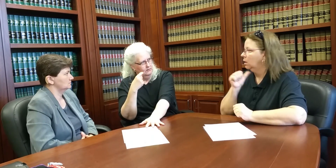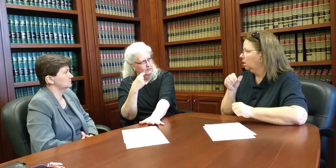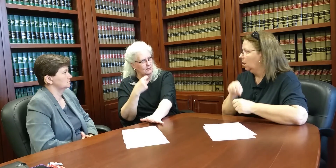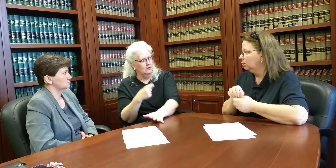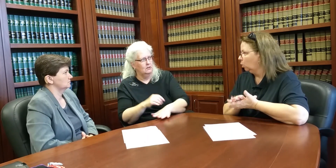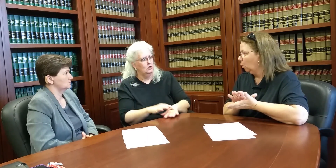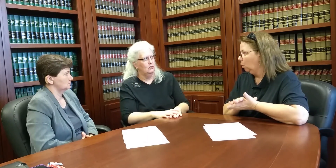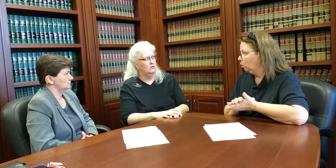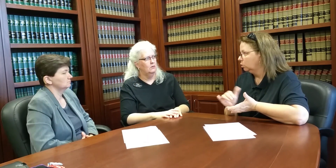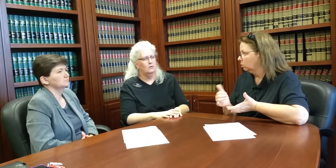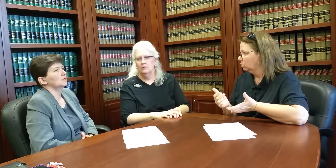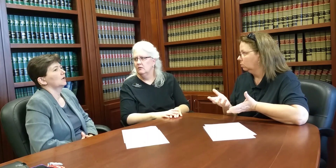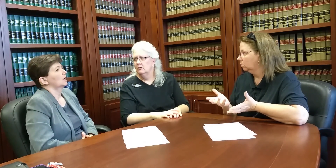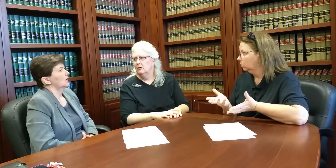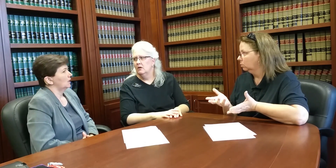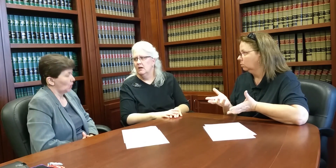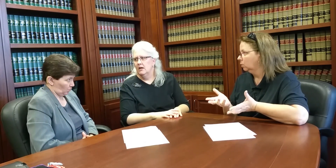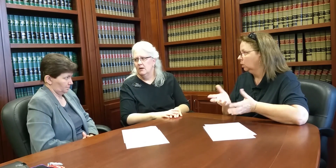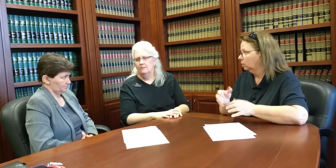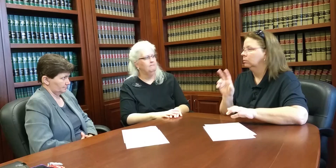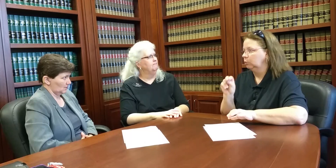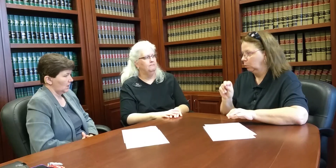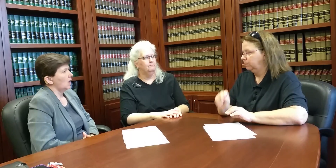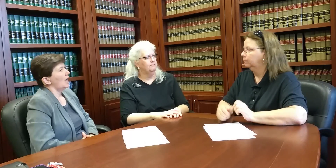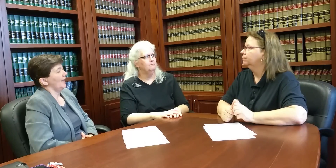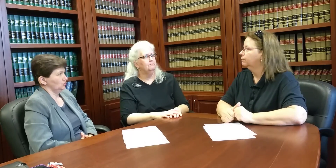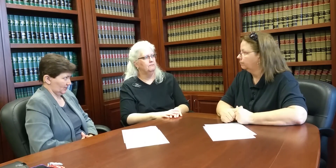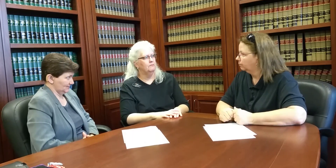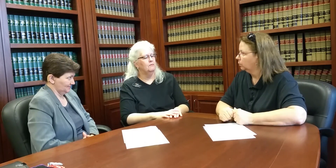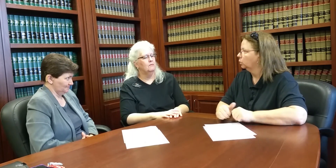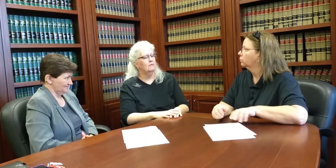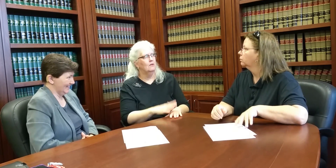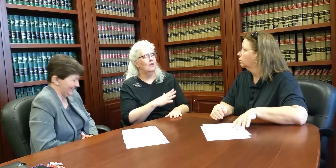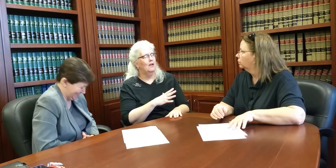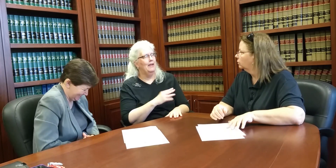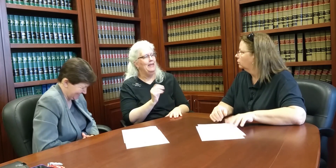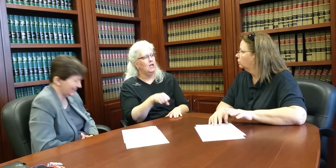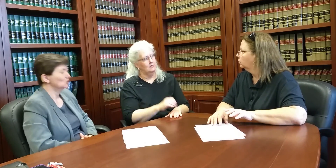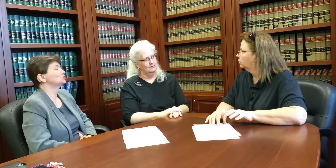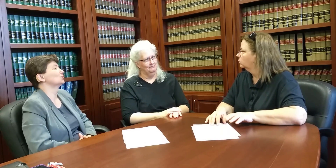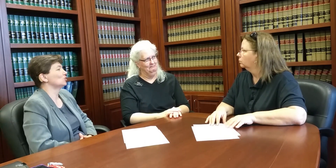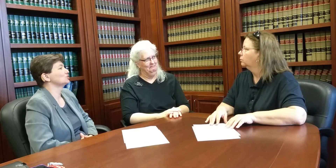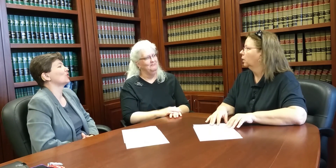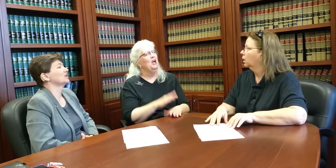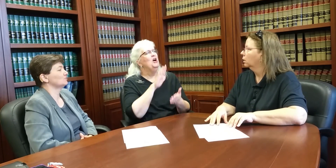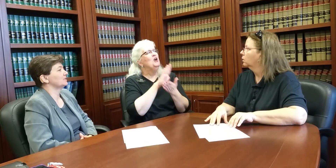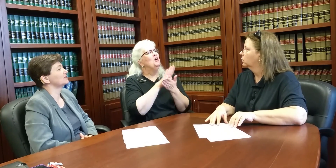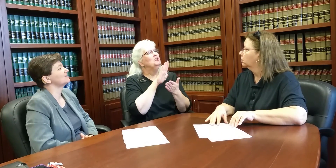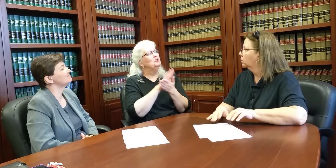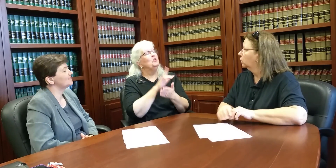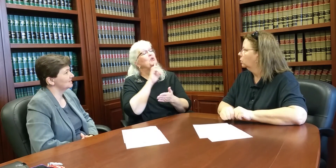Now your schools. No. And yes. Schools are governmentally